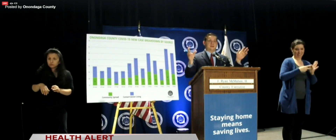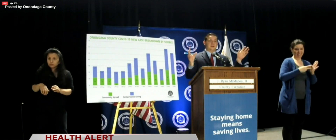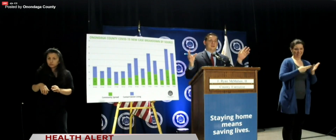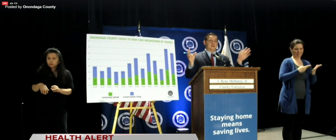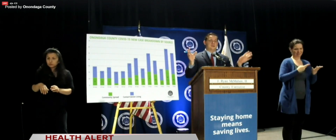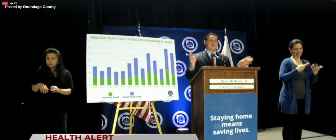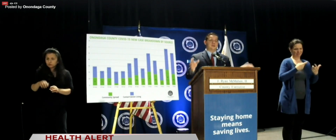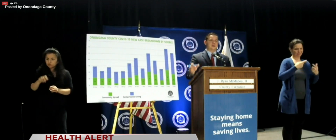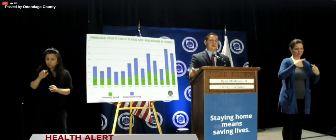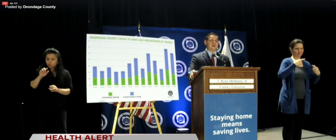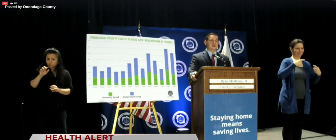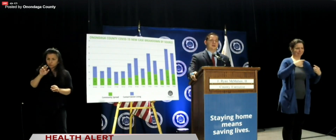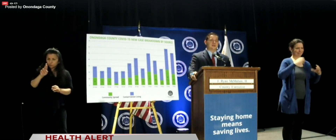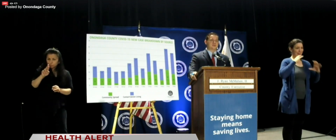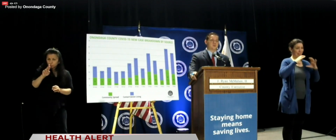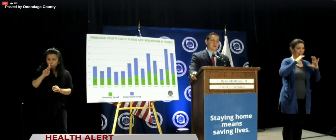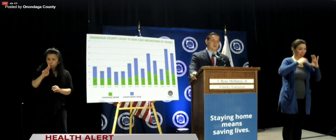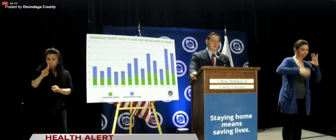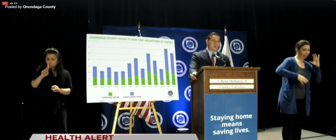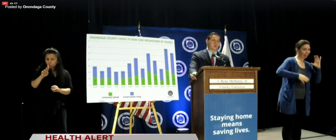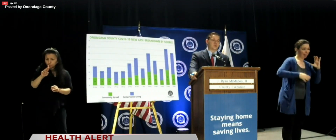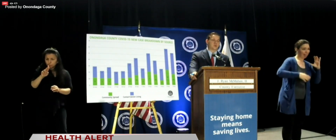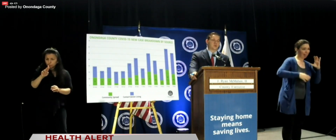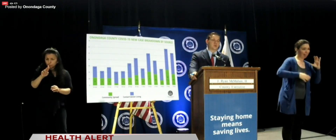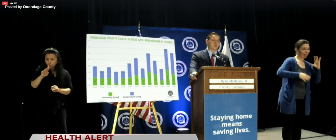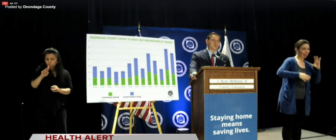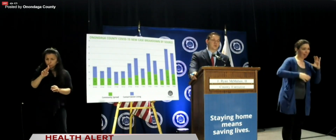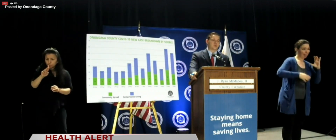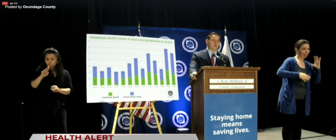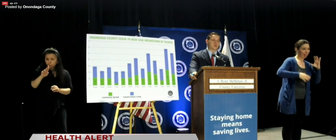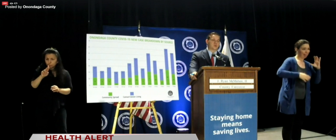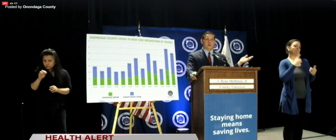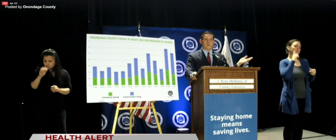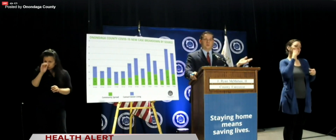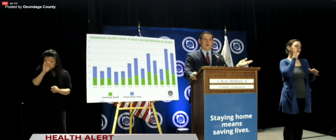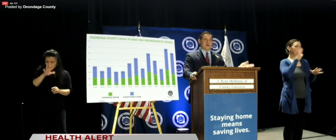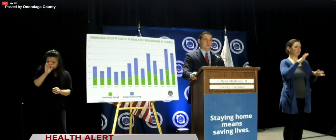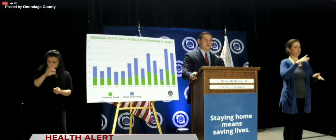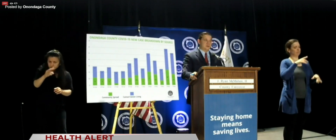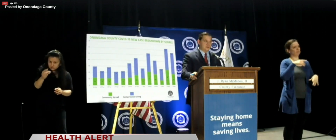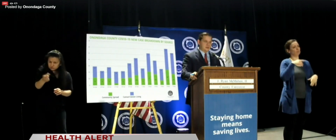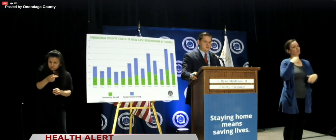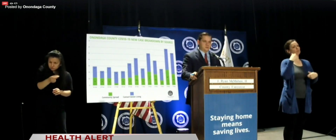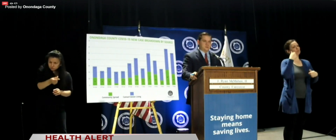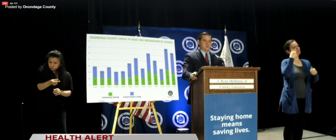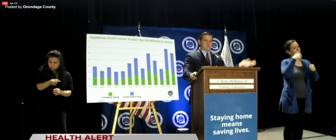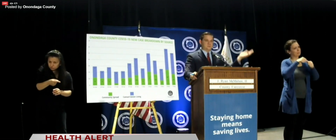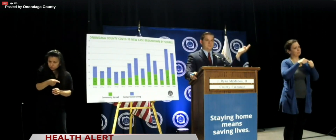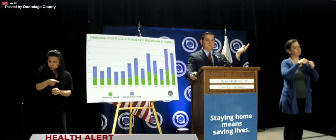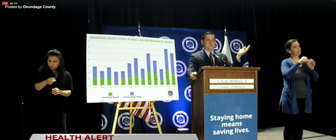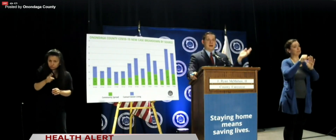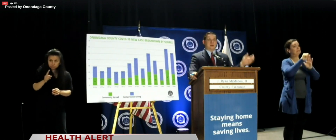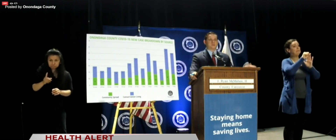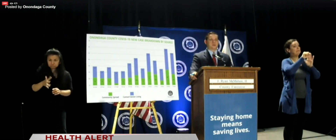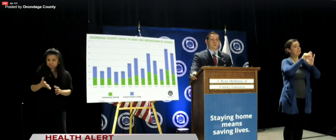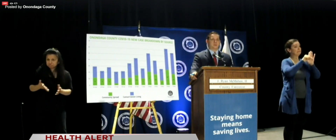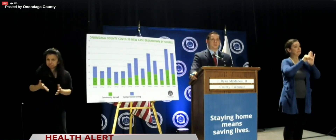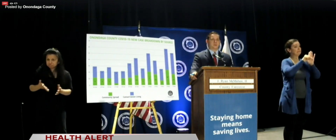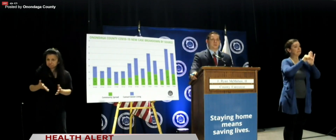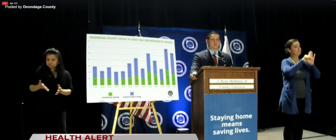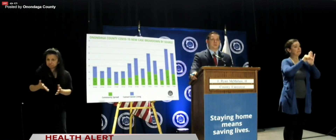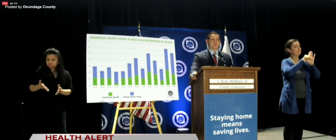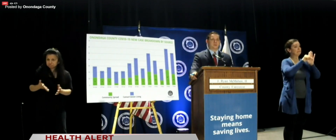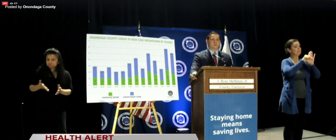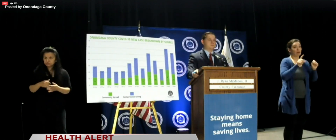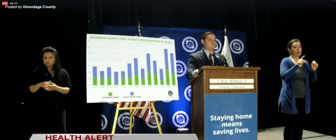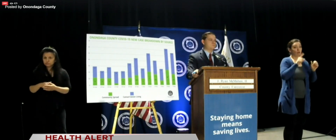data, this or there. That's why the locals are the ones doing most of the work on the ground. That's the bottoms-up approach is always better.